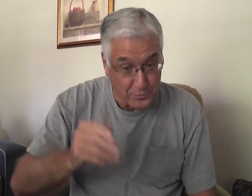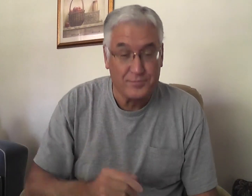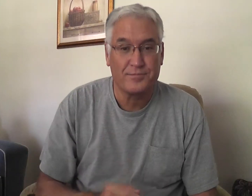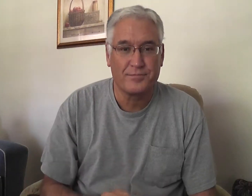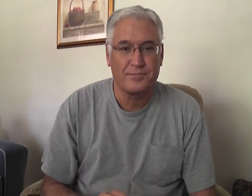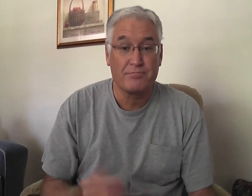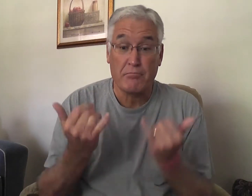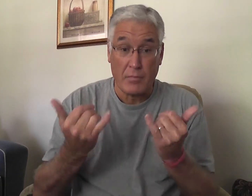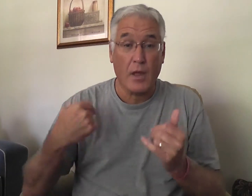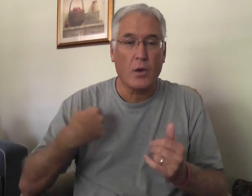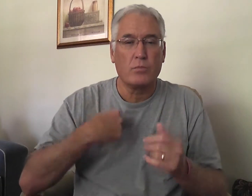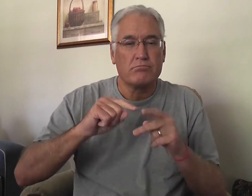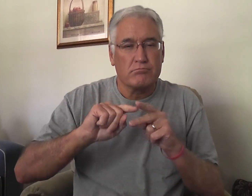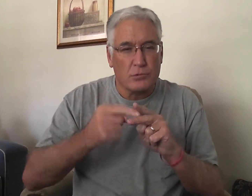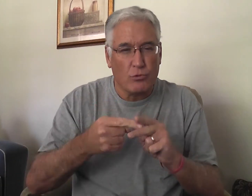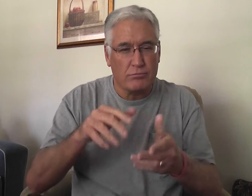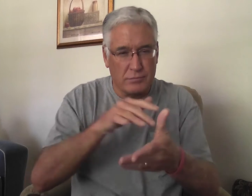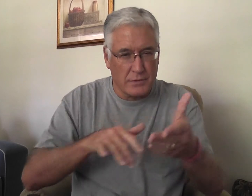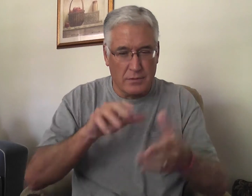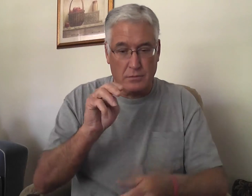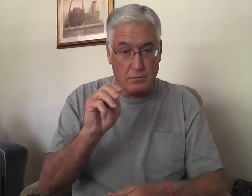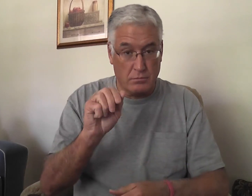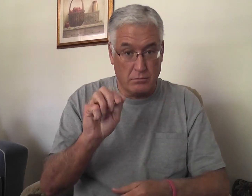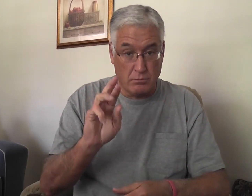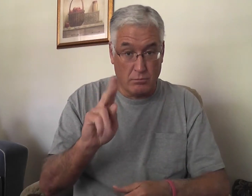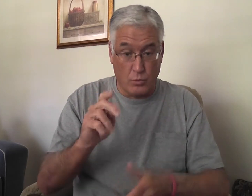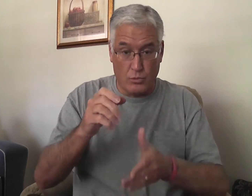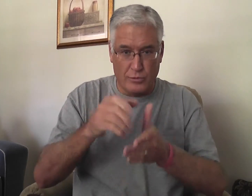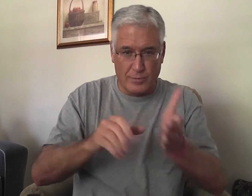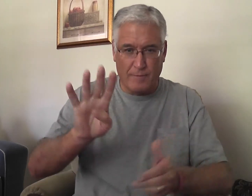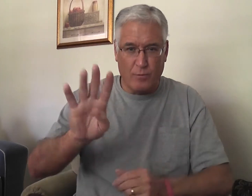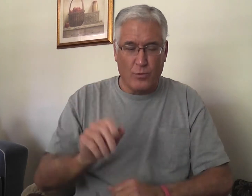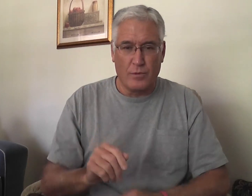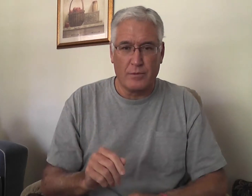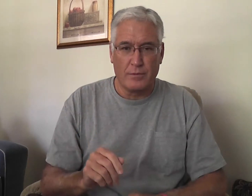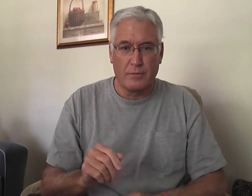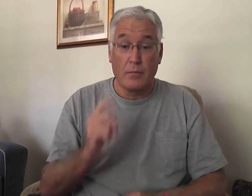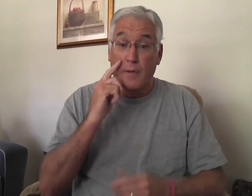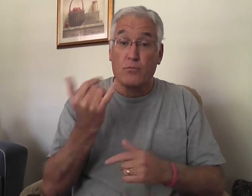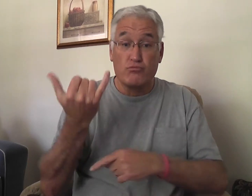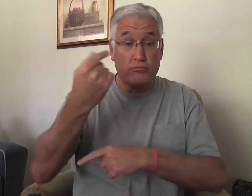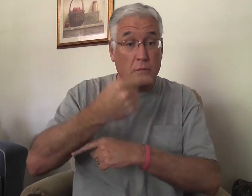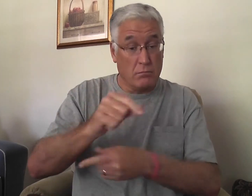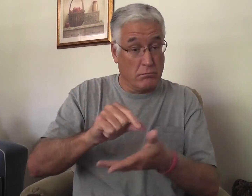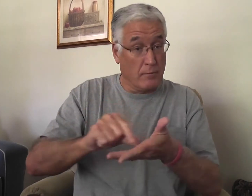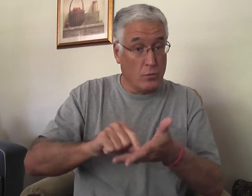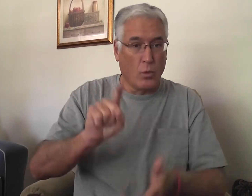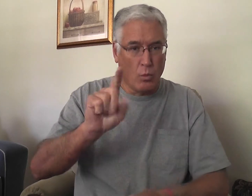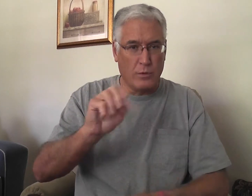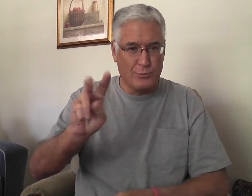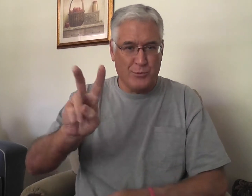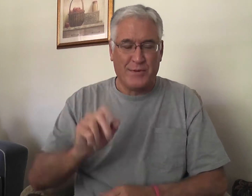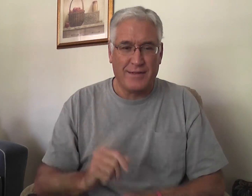Hello. Now we're going to start studying in Mark chapter 4. Let's look at verses 1 and